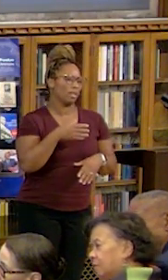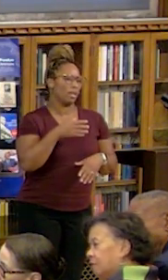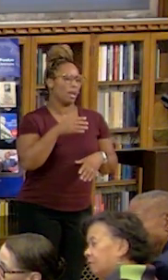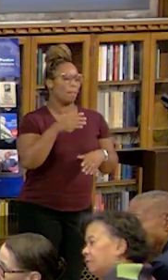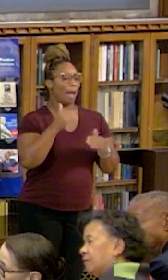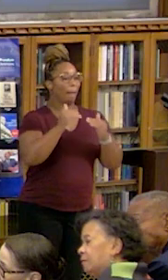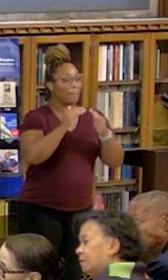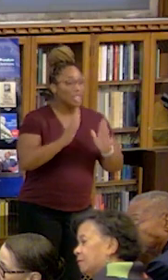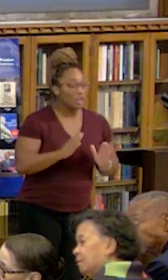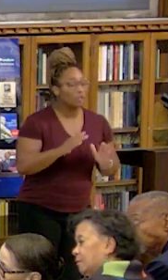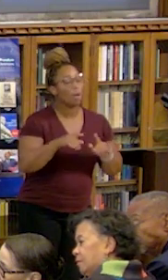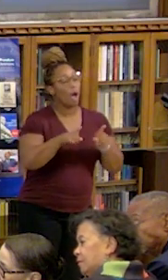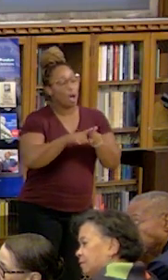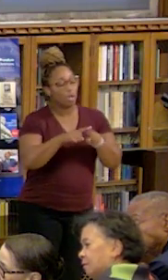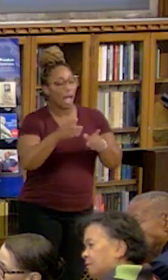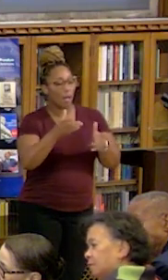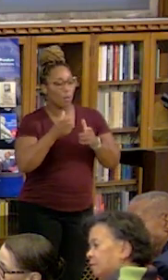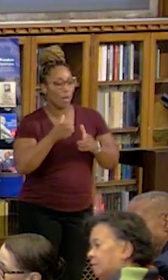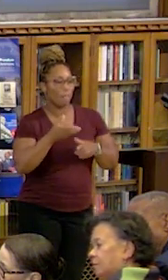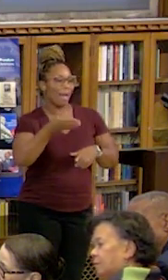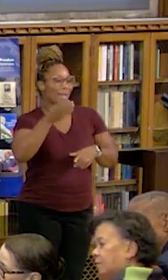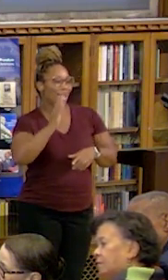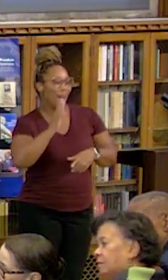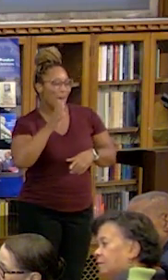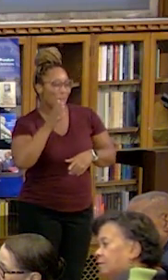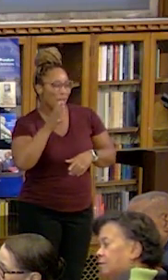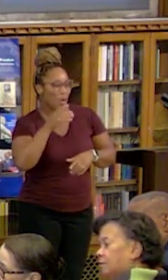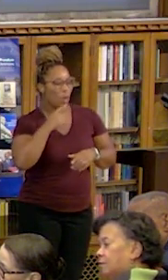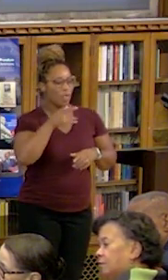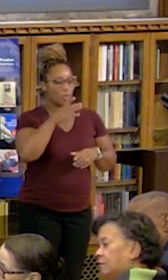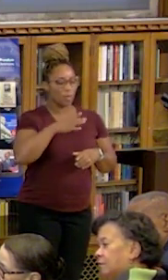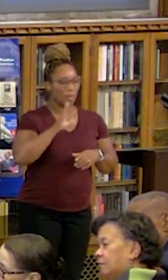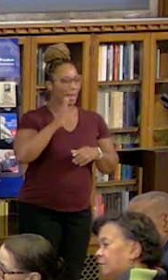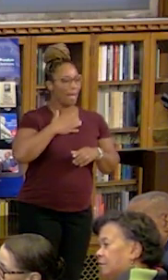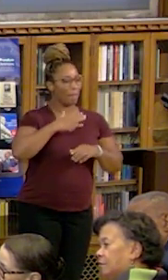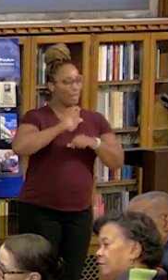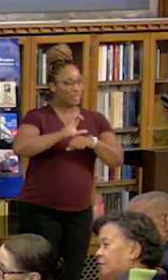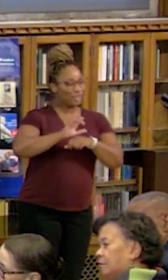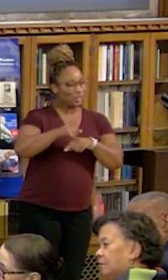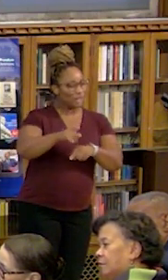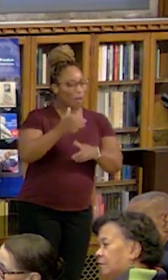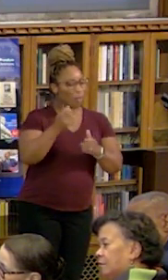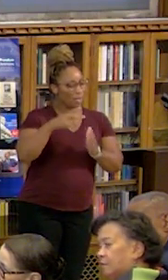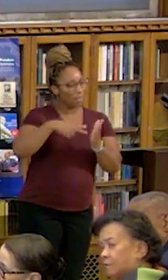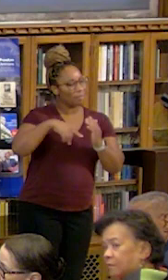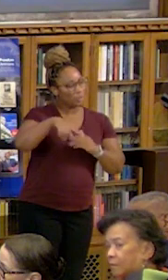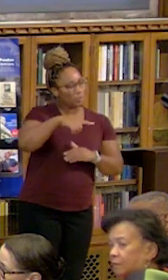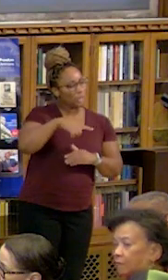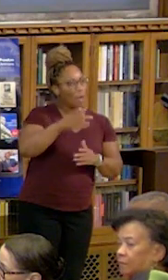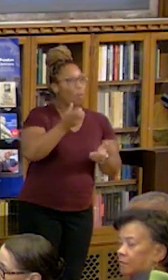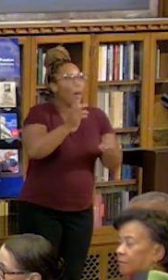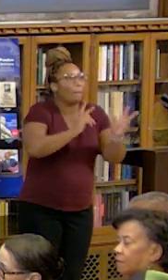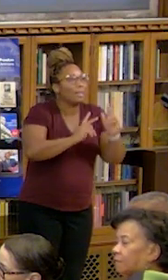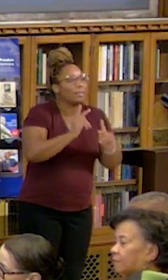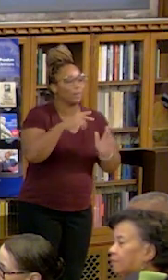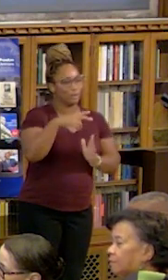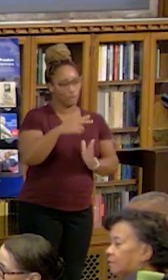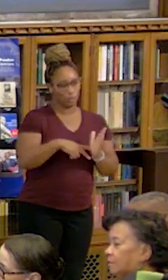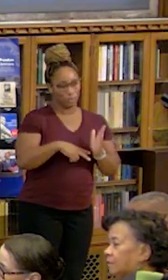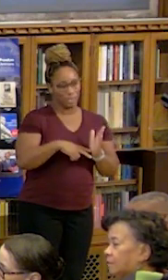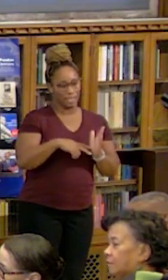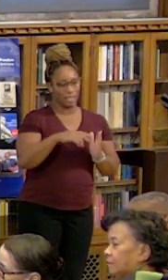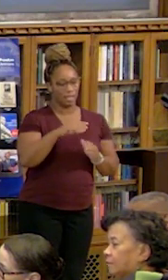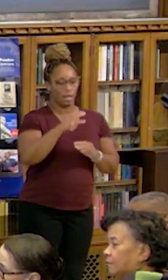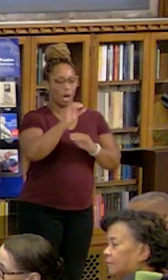by my peers but also I wanted my godmother and the women at my church and I wanted people to read